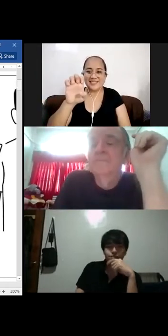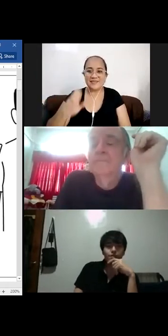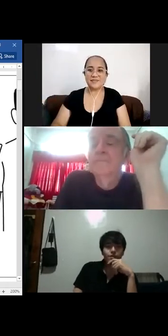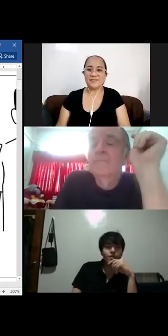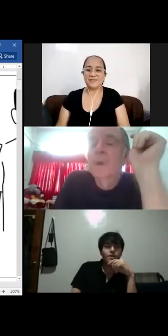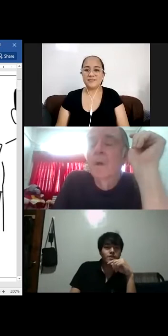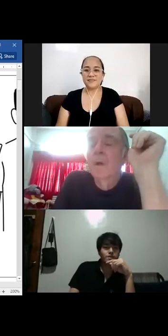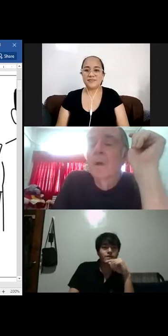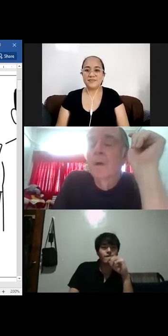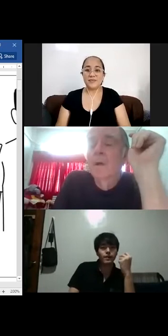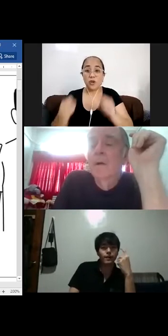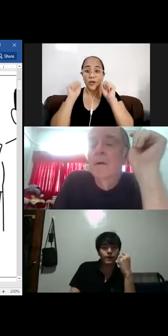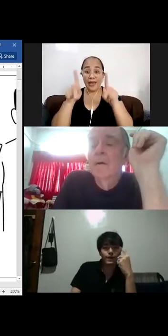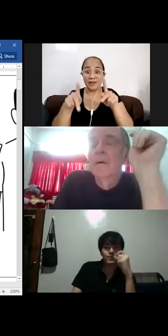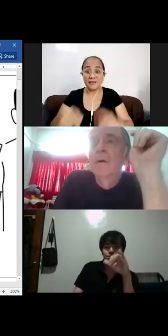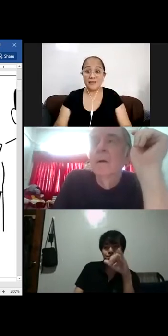Okay.